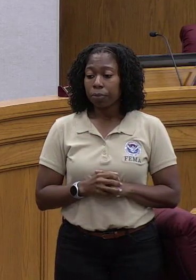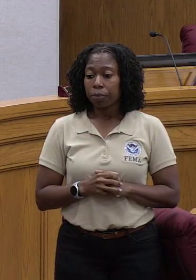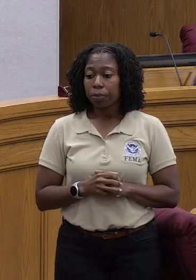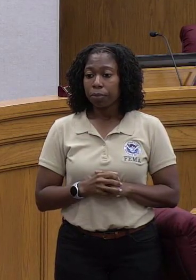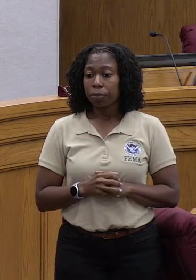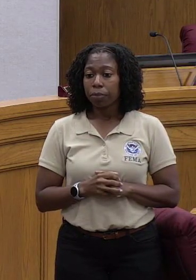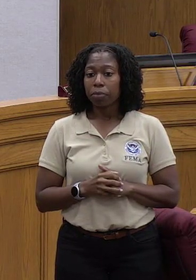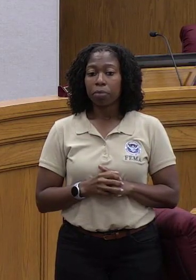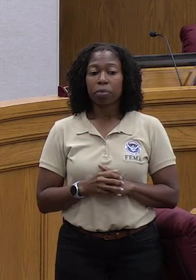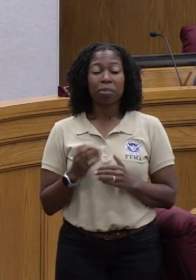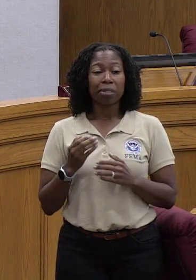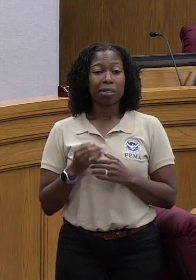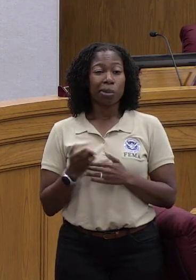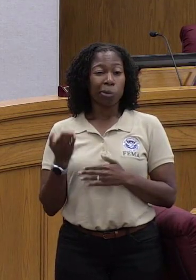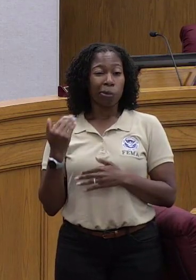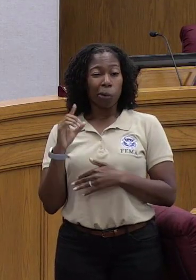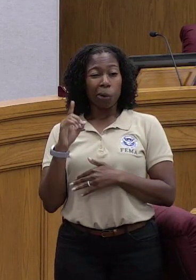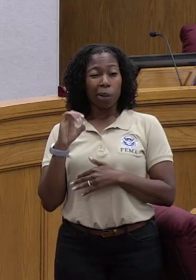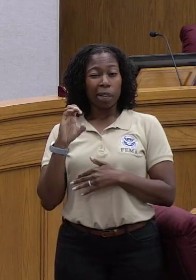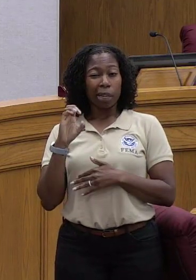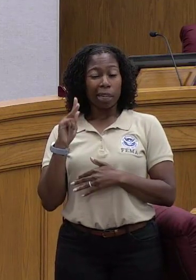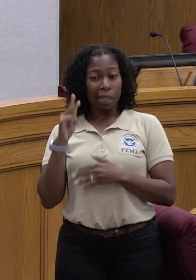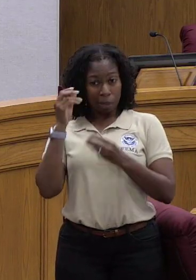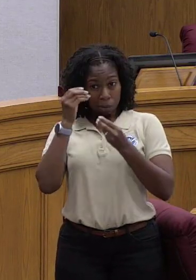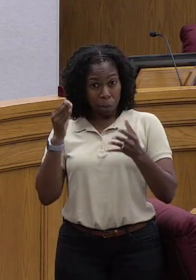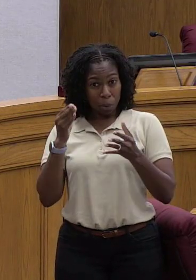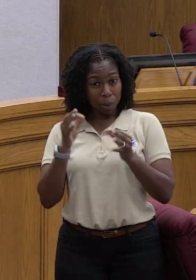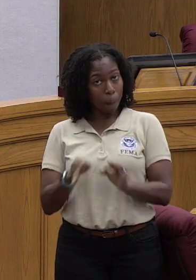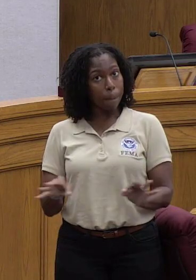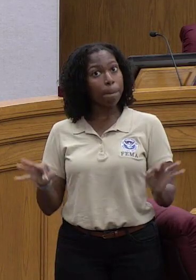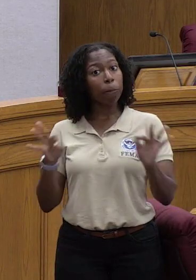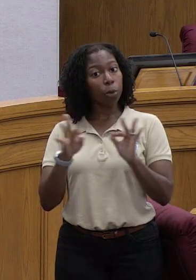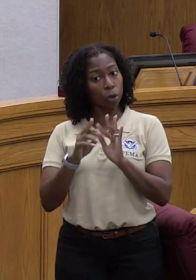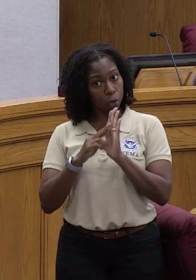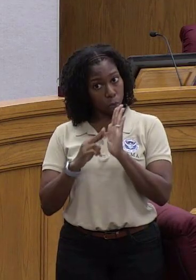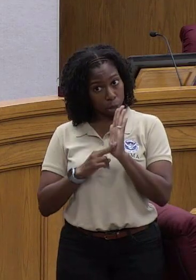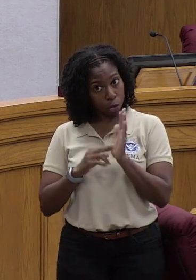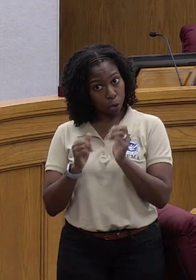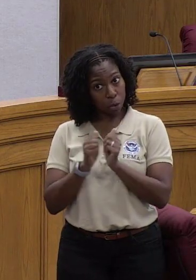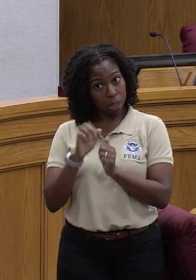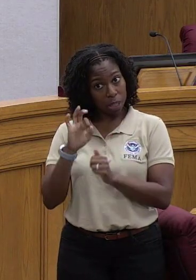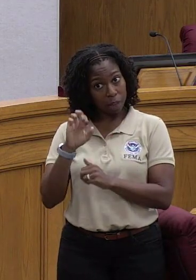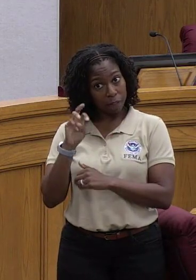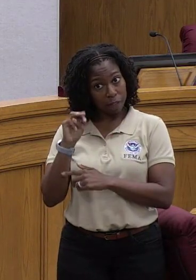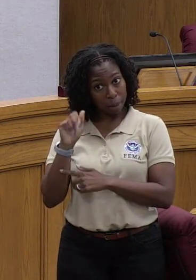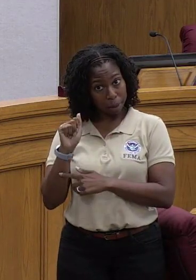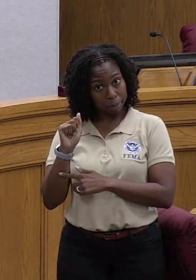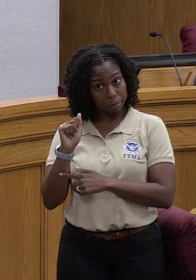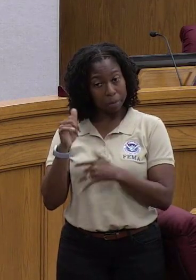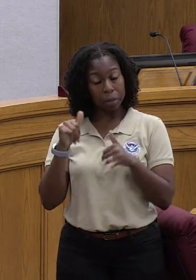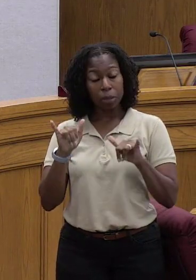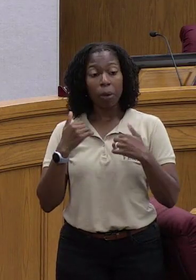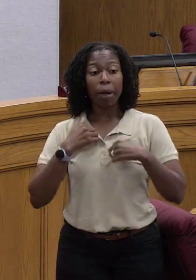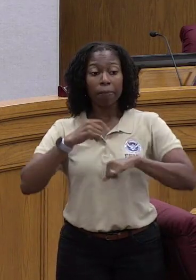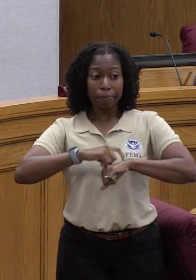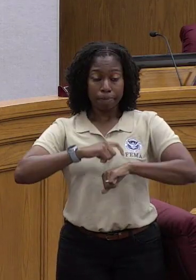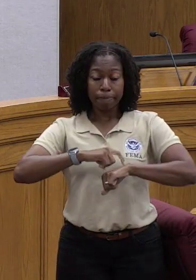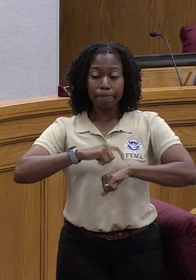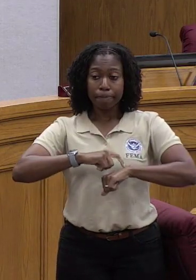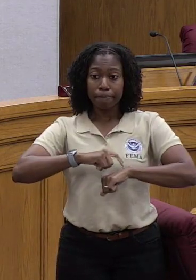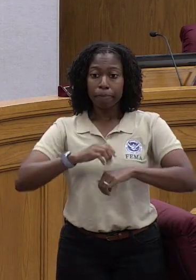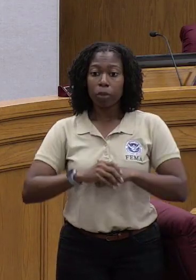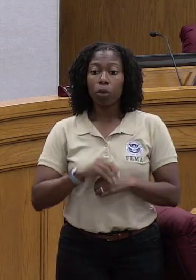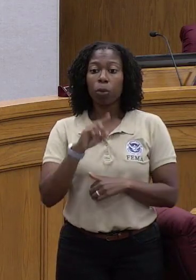Dick mentioned earlier the importance of registering, and again, there's still time to do so. Again,